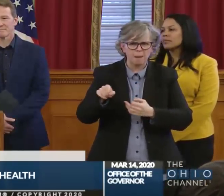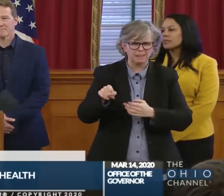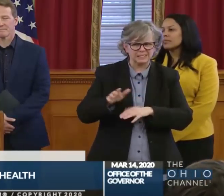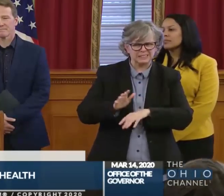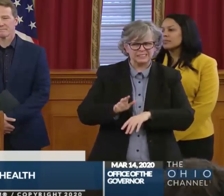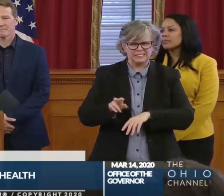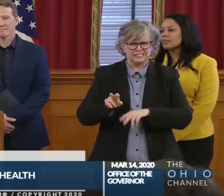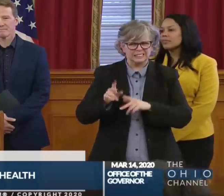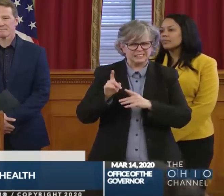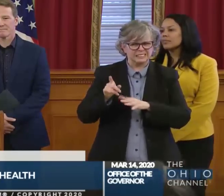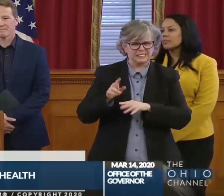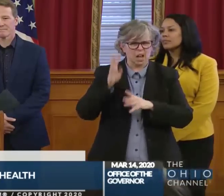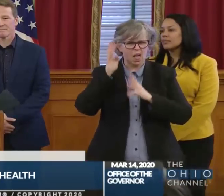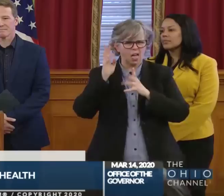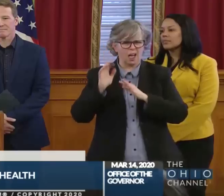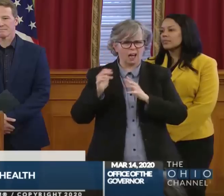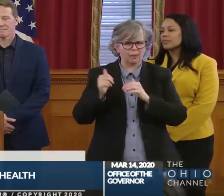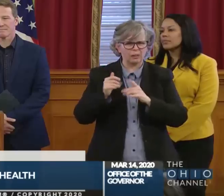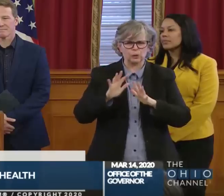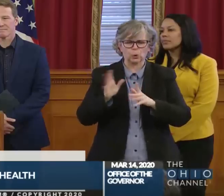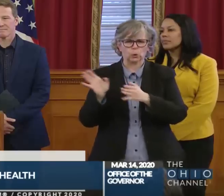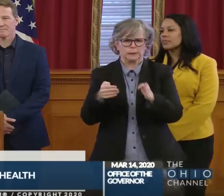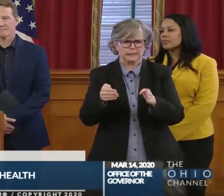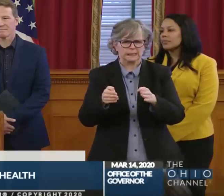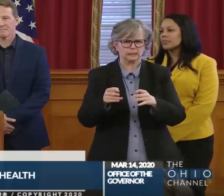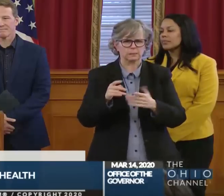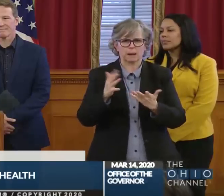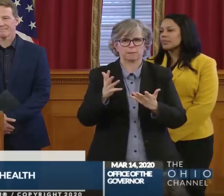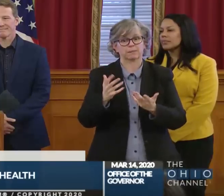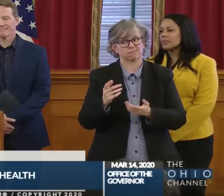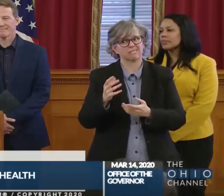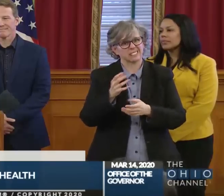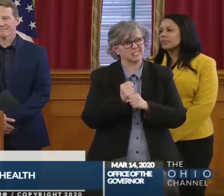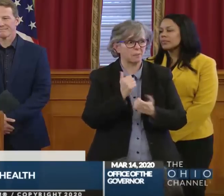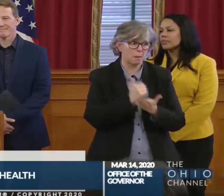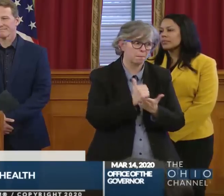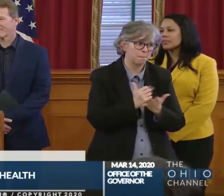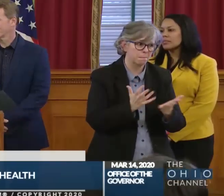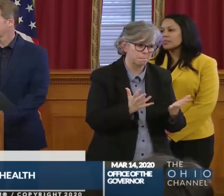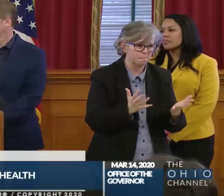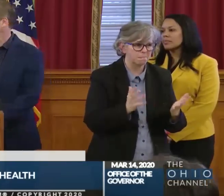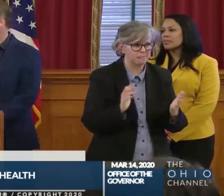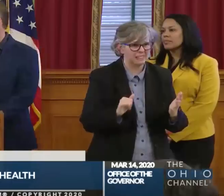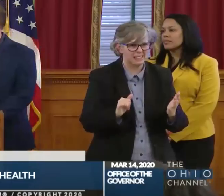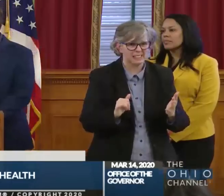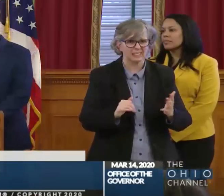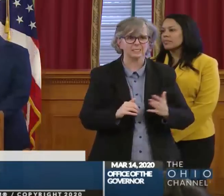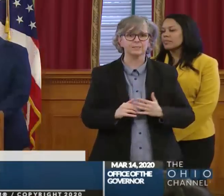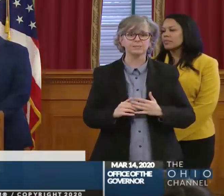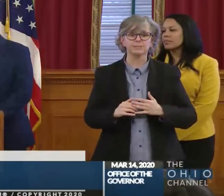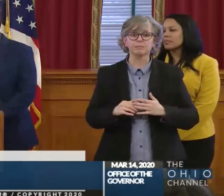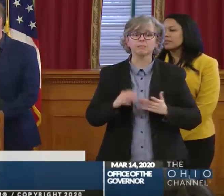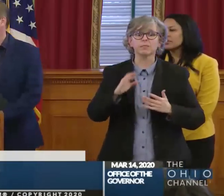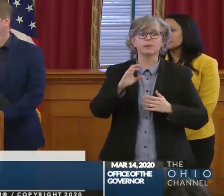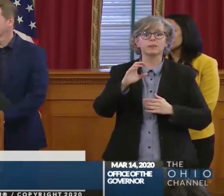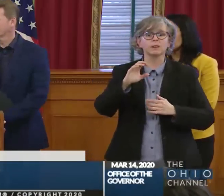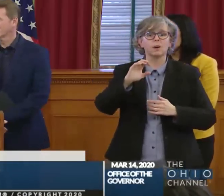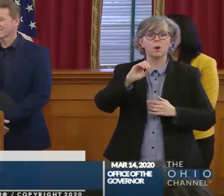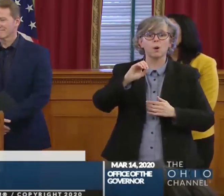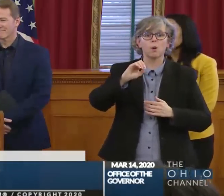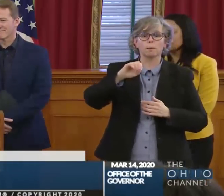stress management and reach out for help if you need. We've provided the ODH helpline with information about where you